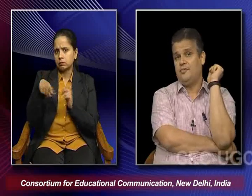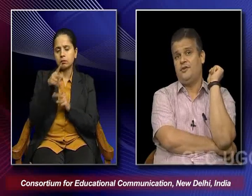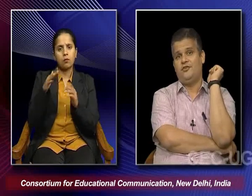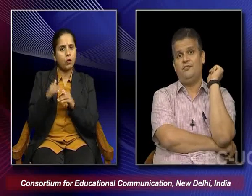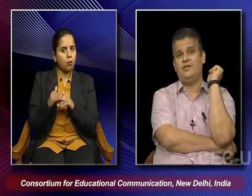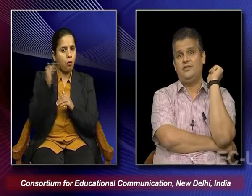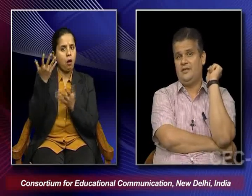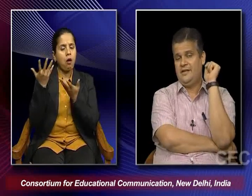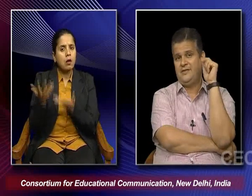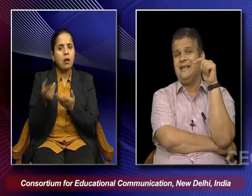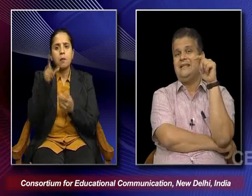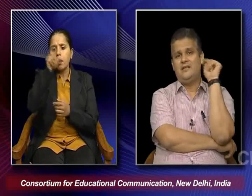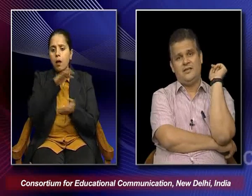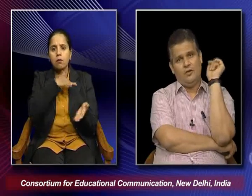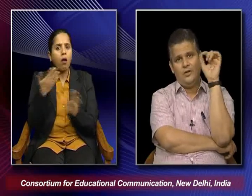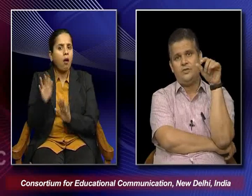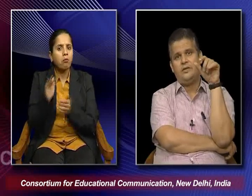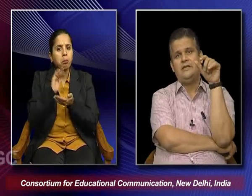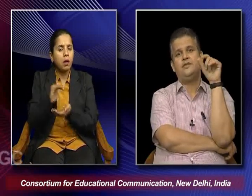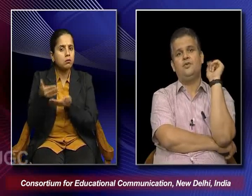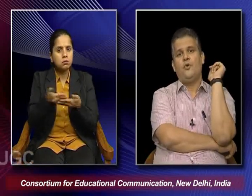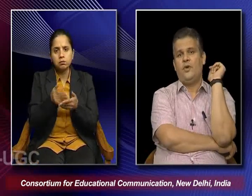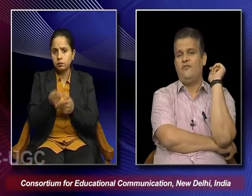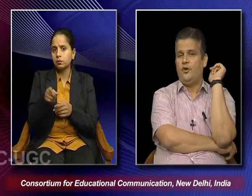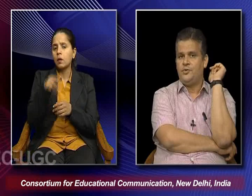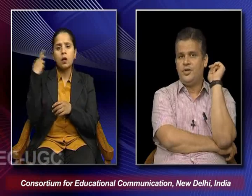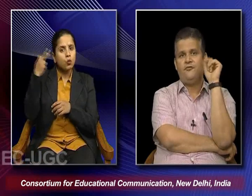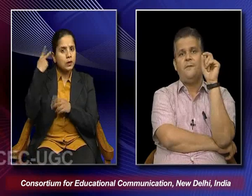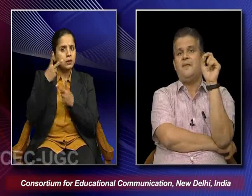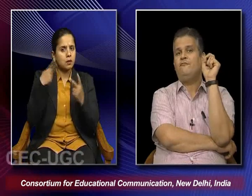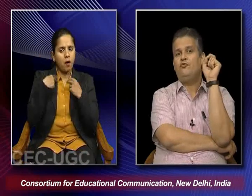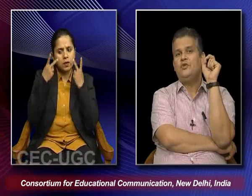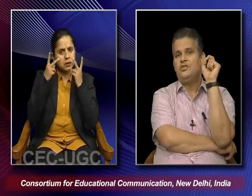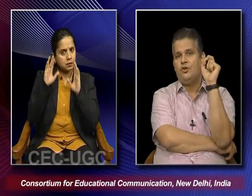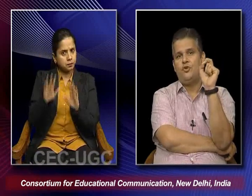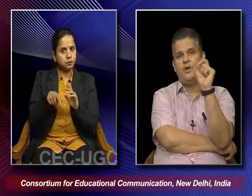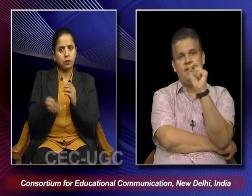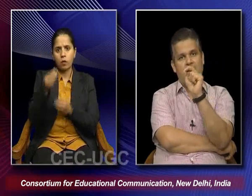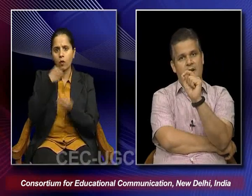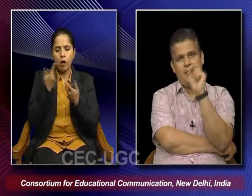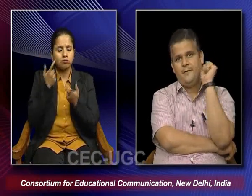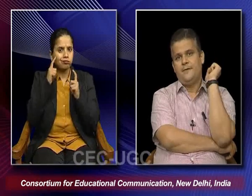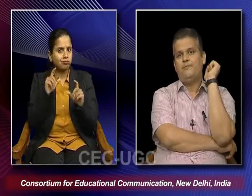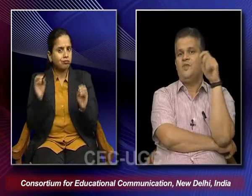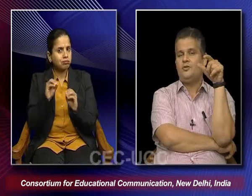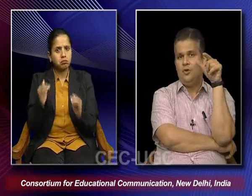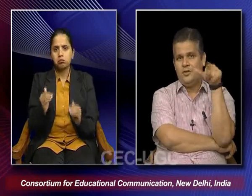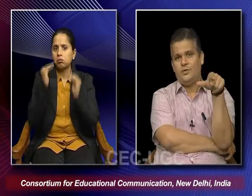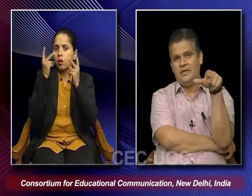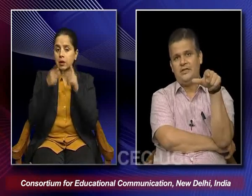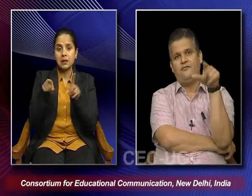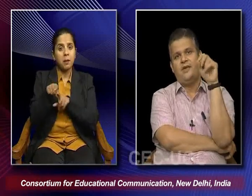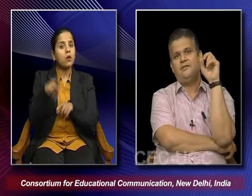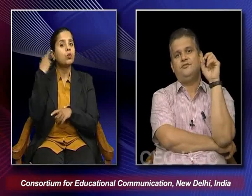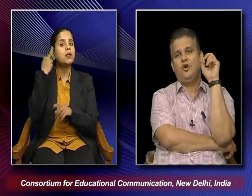higher burden of maternal deaths. This is also a region where we observe that food insecurity are high. This is also